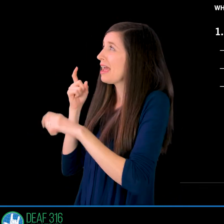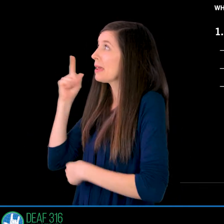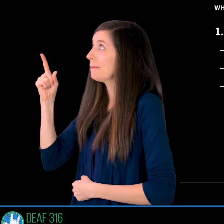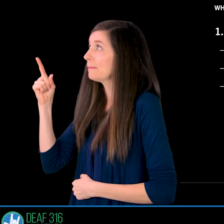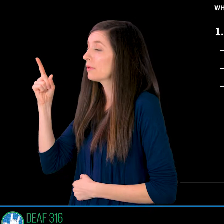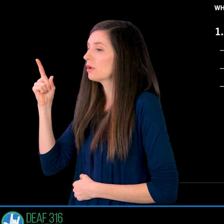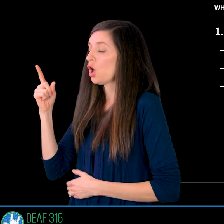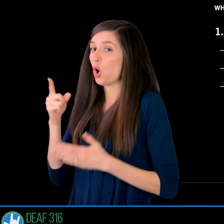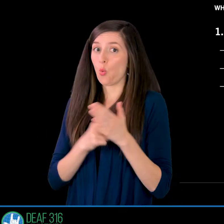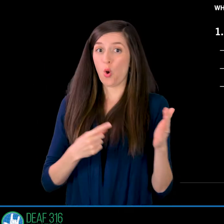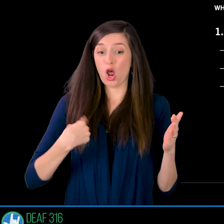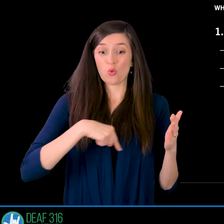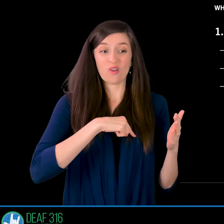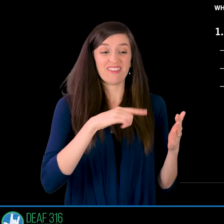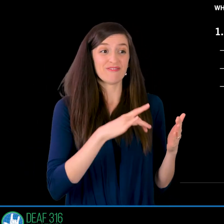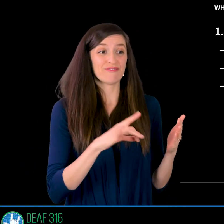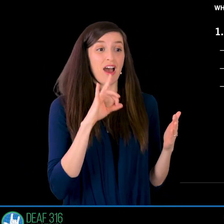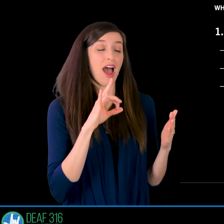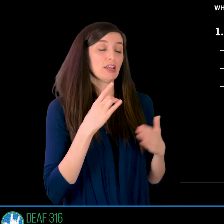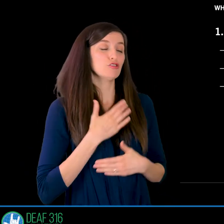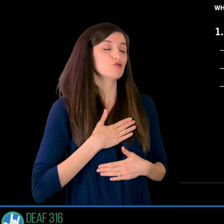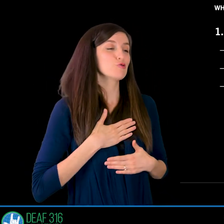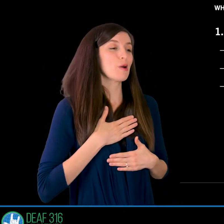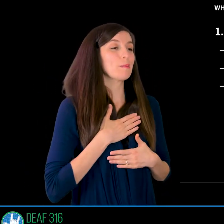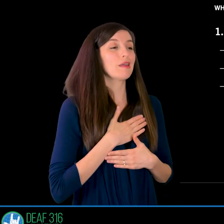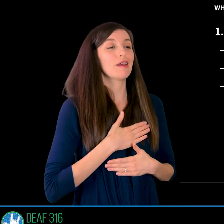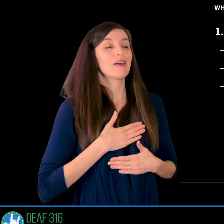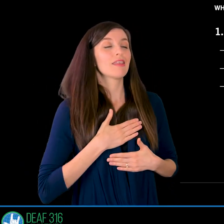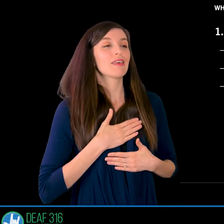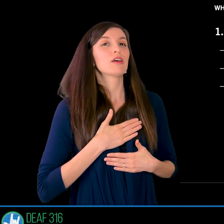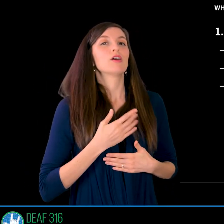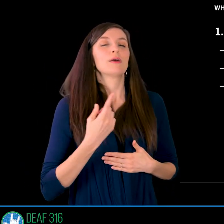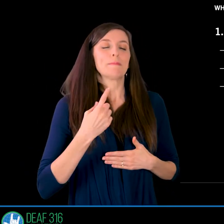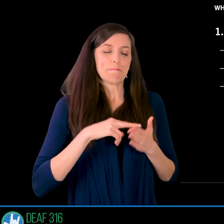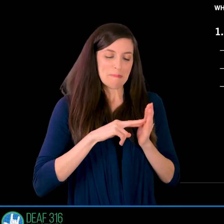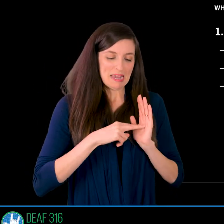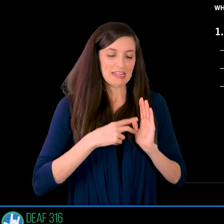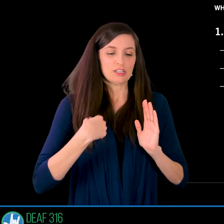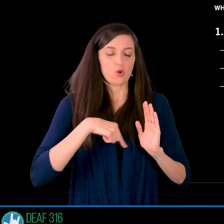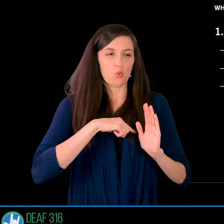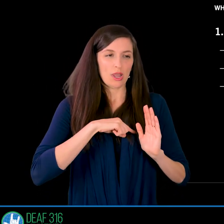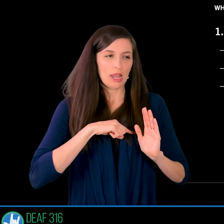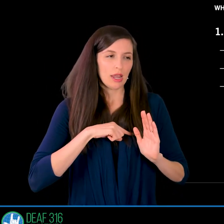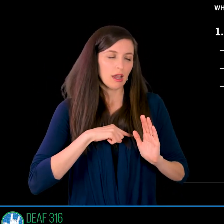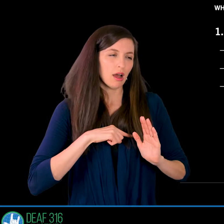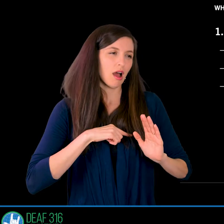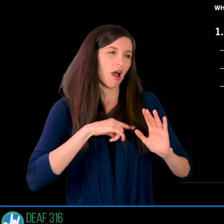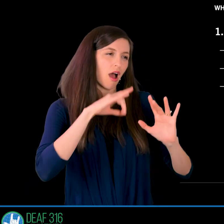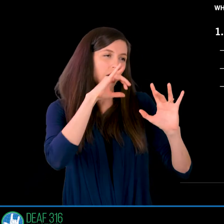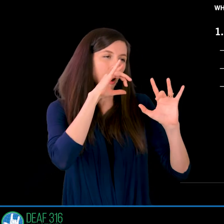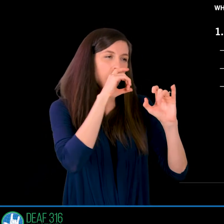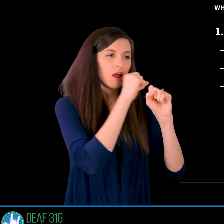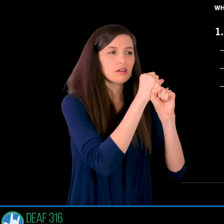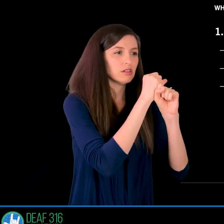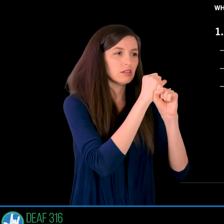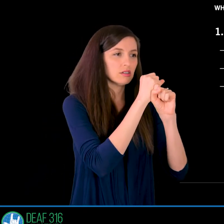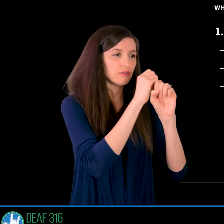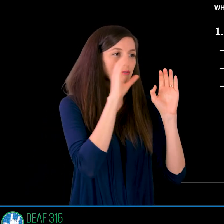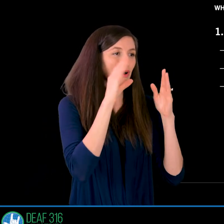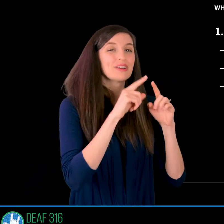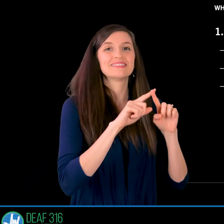that what we take most pleasure in and what we find to be the greatest treasure, we indeed act